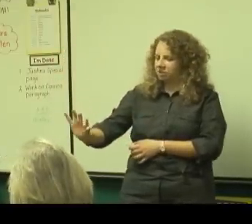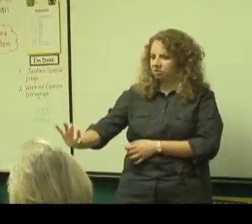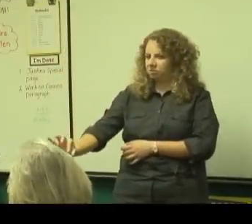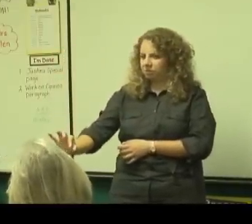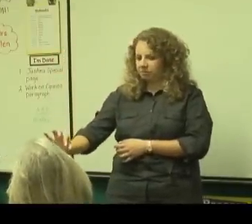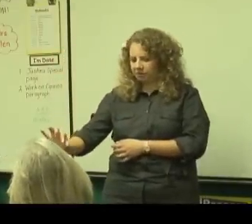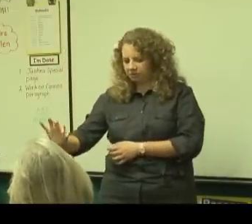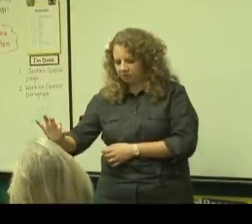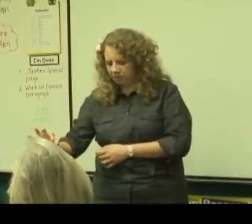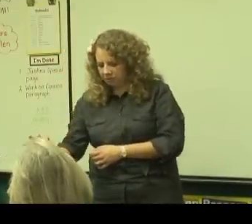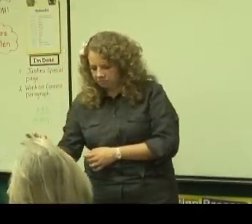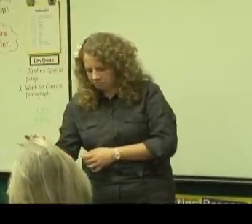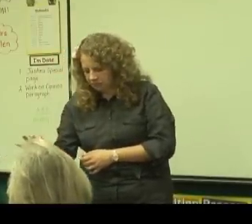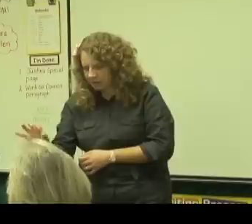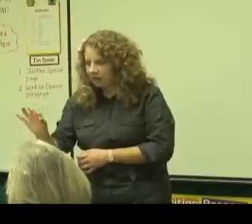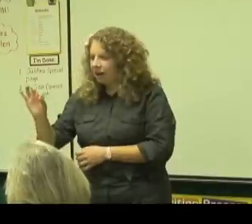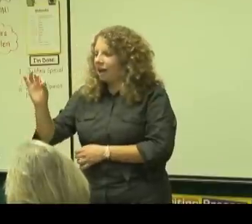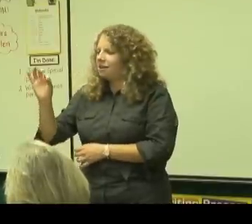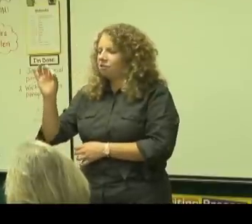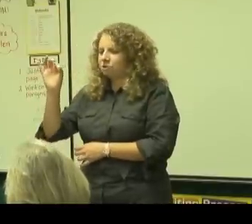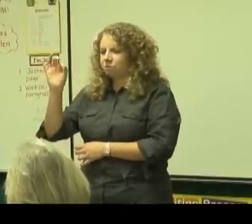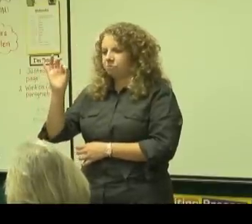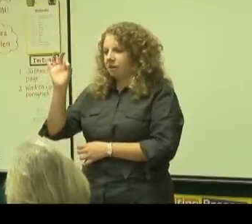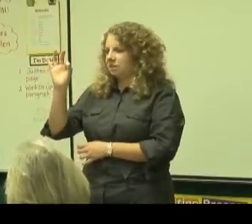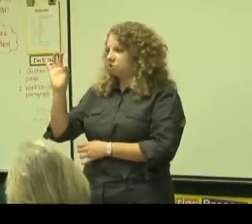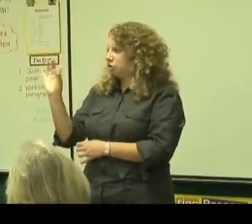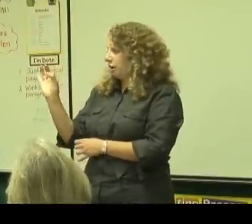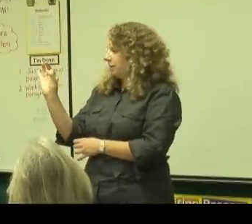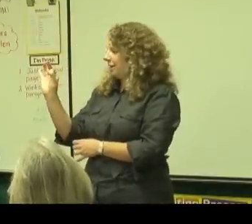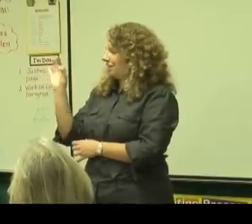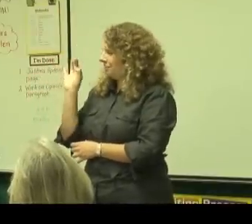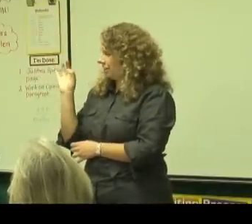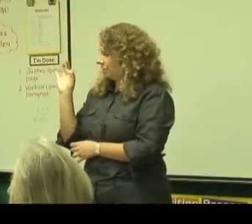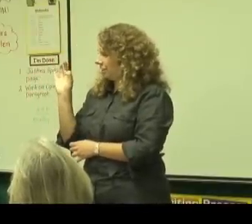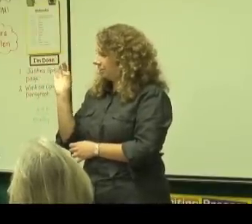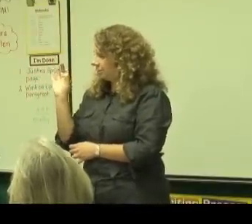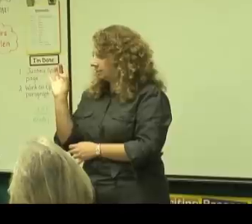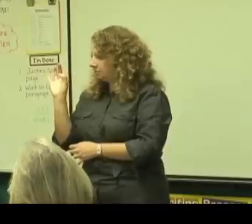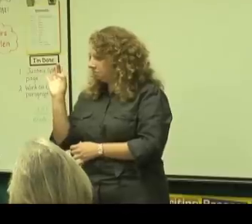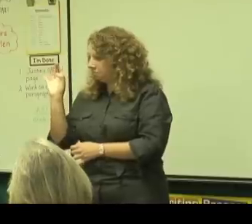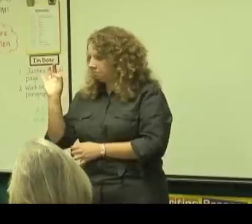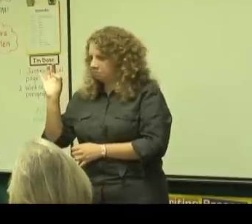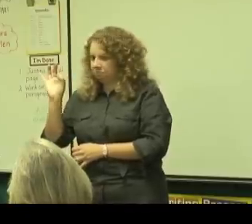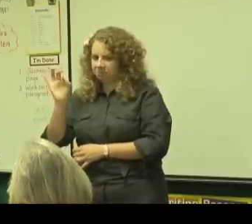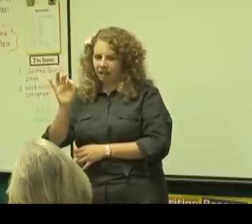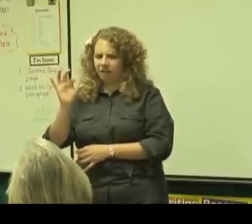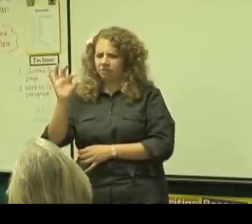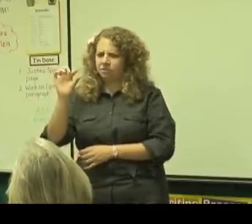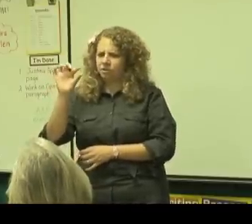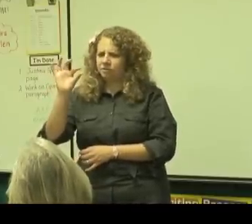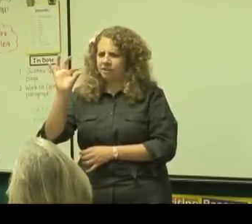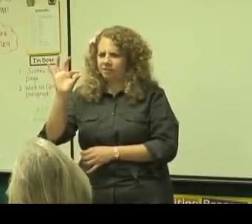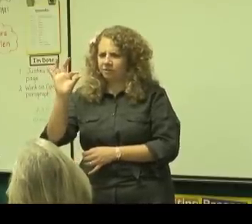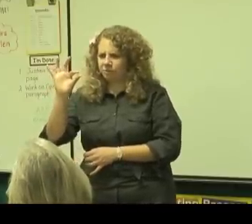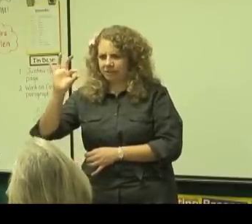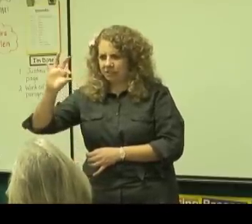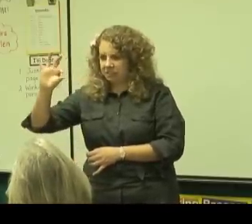Like a little round mint. I also might describe it kind of like this. I don't know if I've ever really